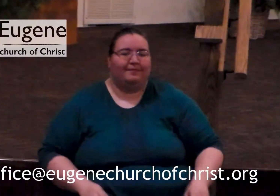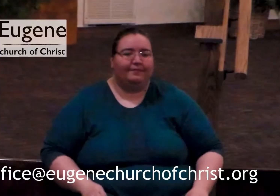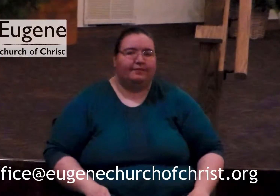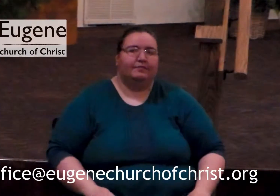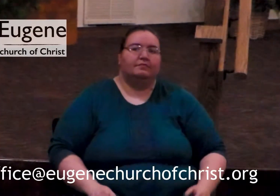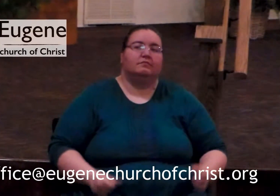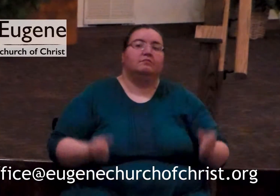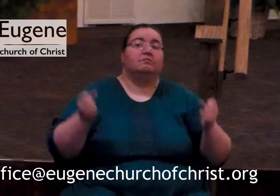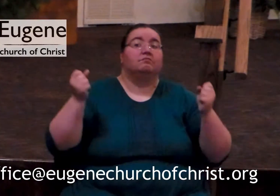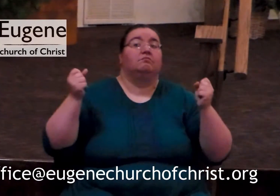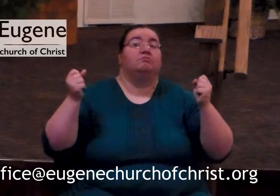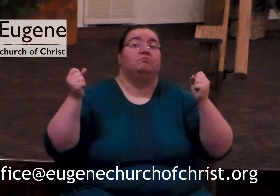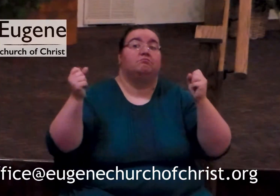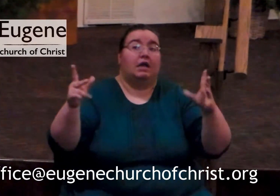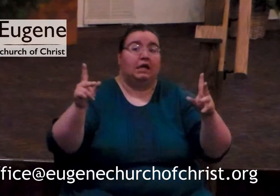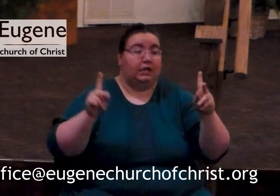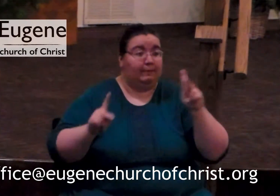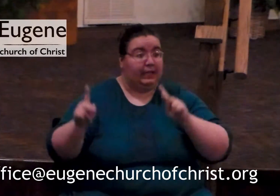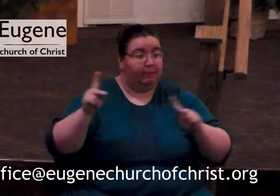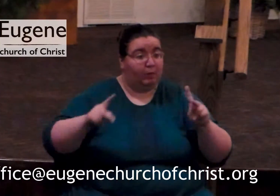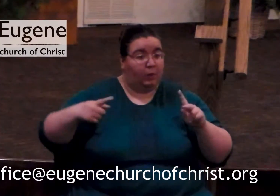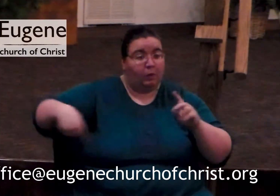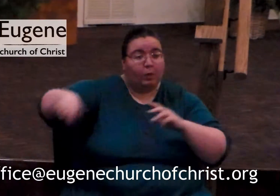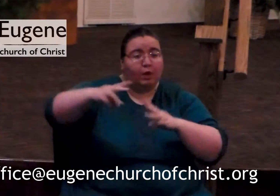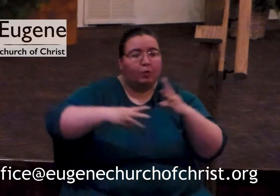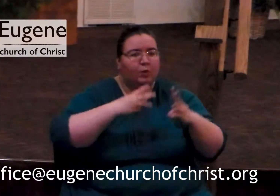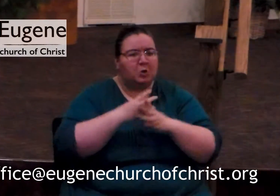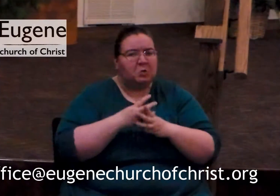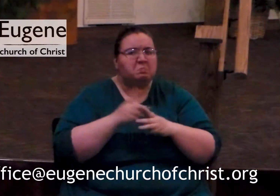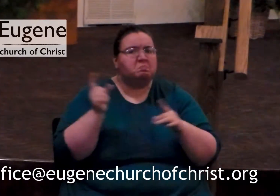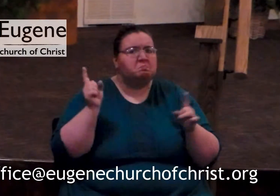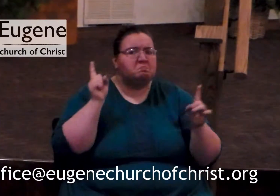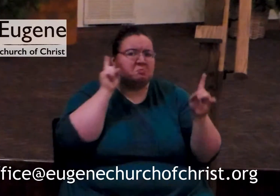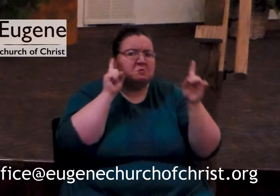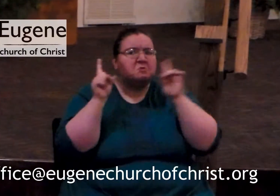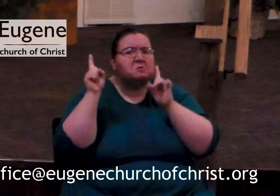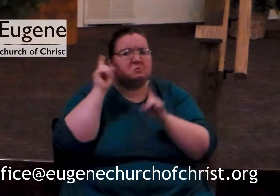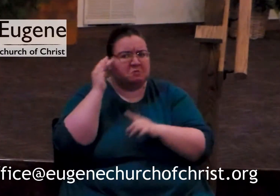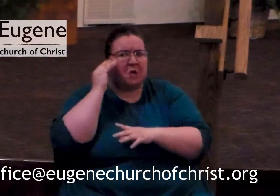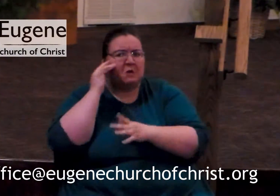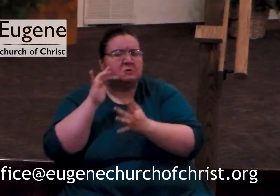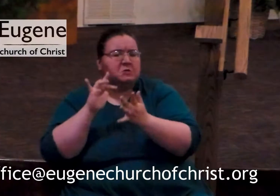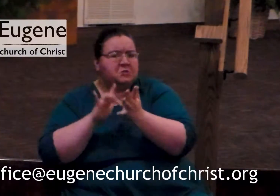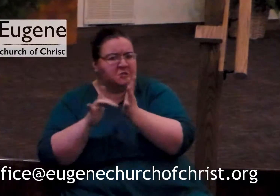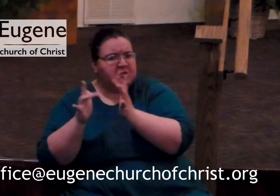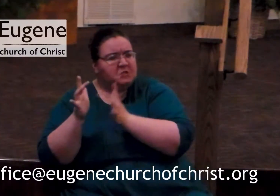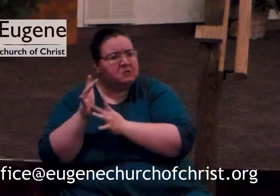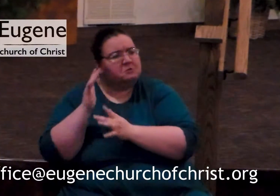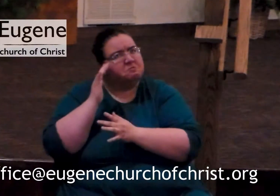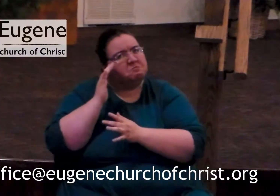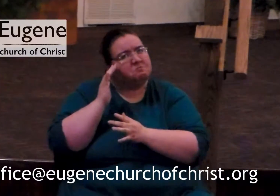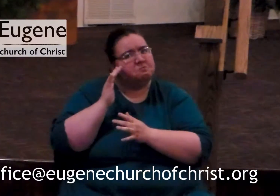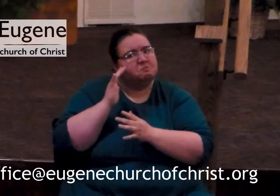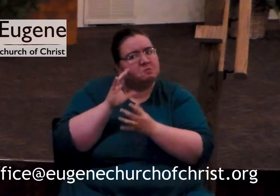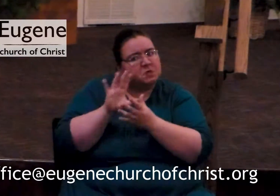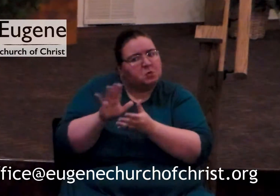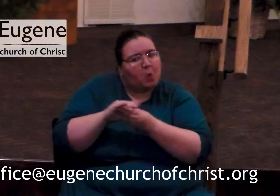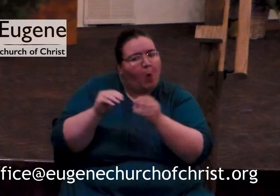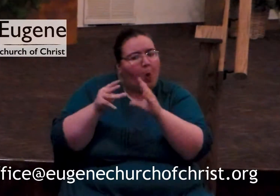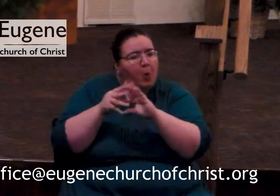that have heard of Jesus and heard elements of his story and understand a little bit about who he is. There are a lot more people described in that way